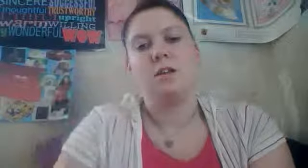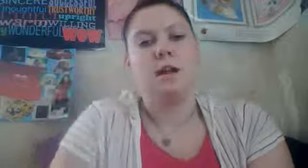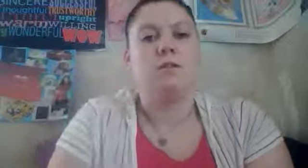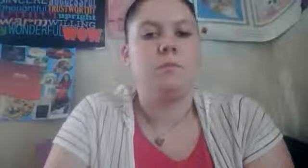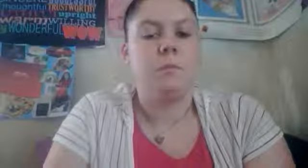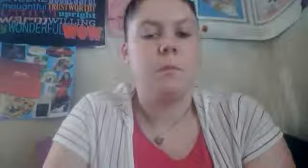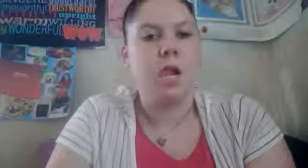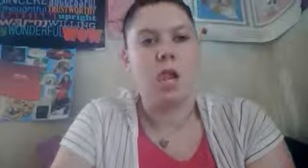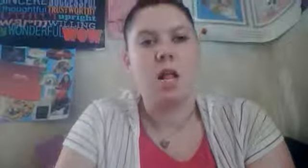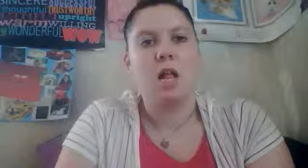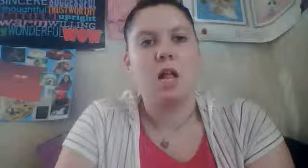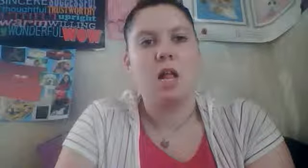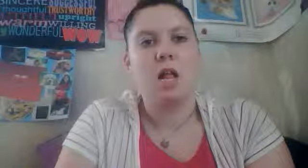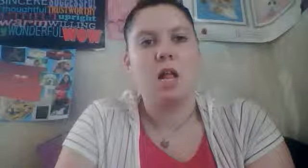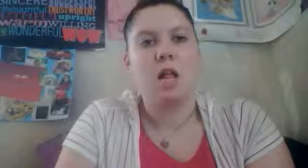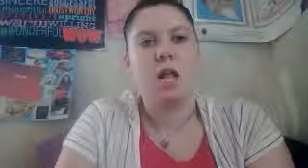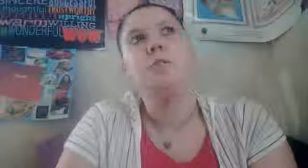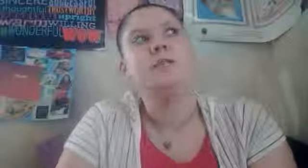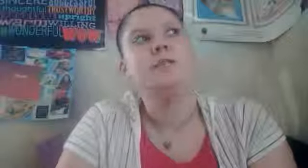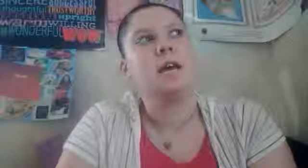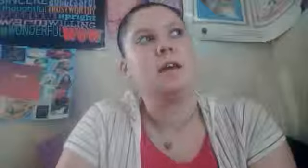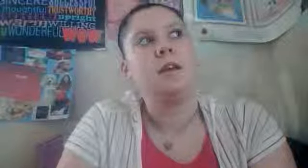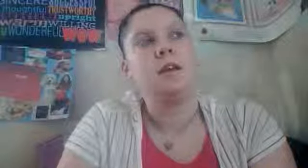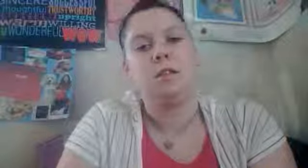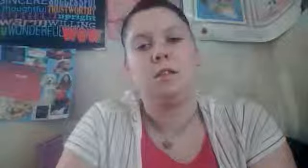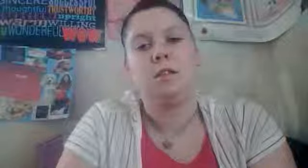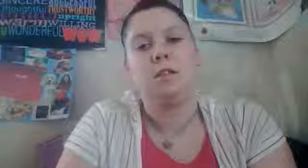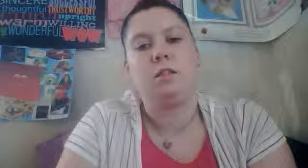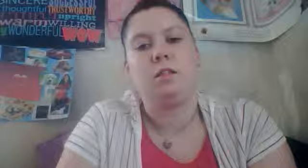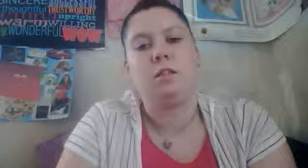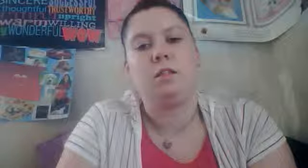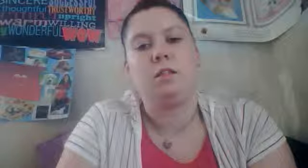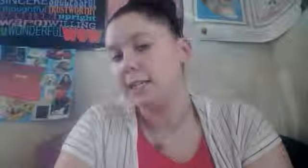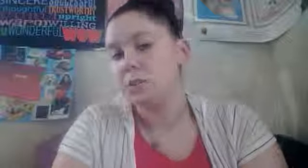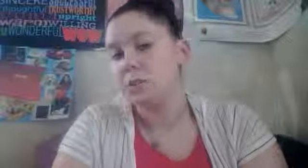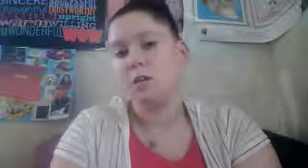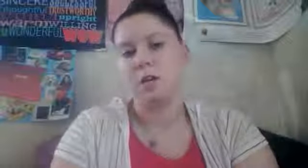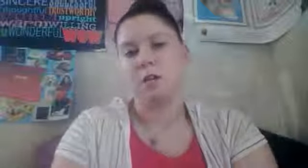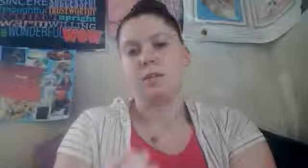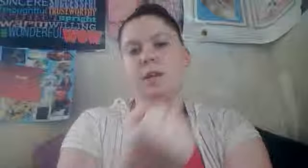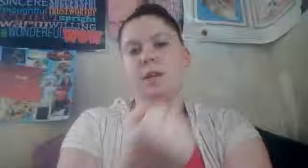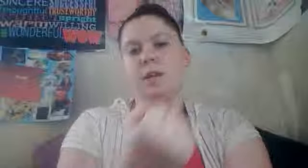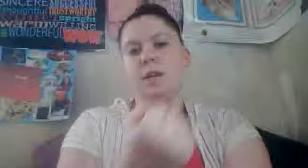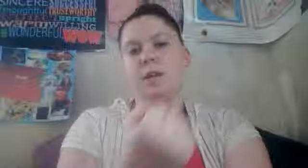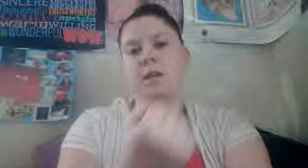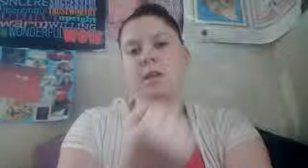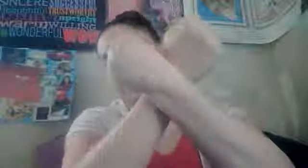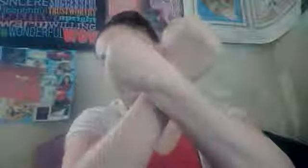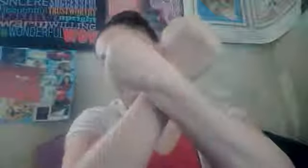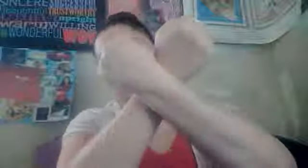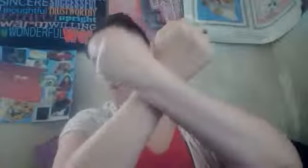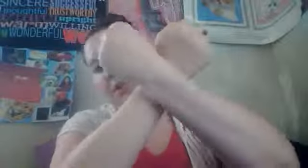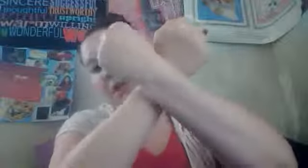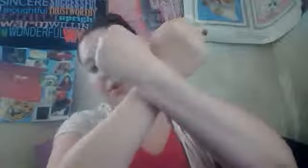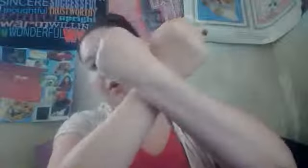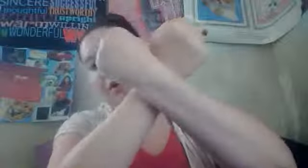Now, if you want to say love in sign language, take and make an X type of thing with your